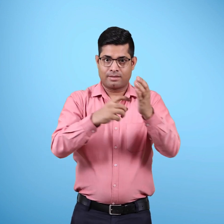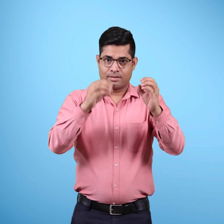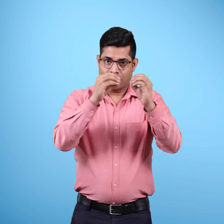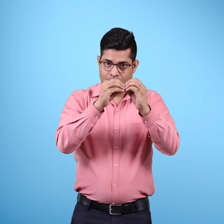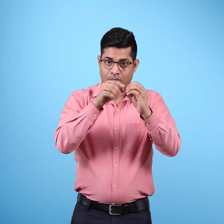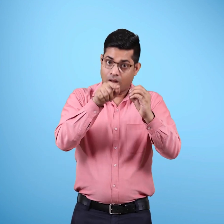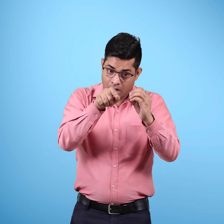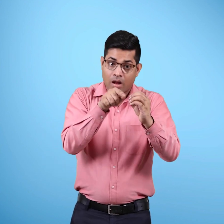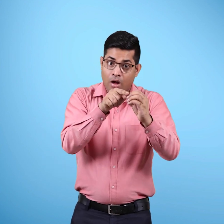shrubs,